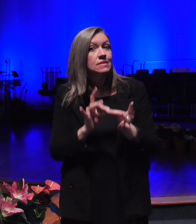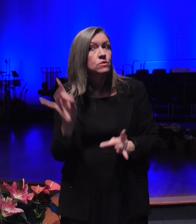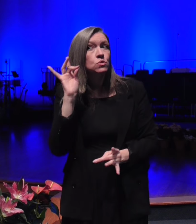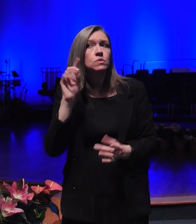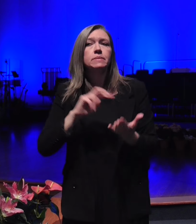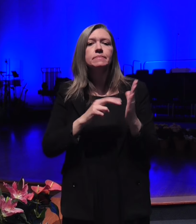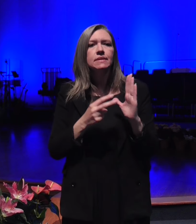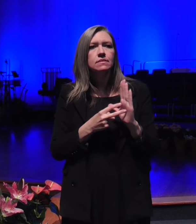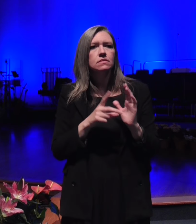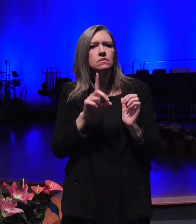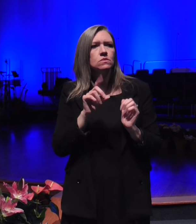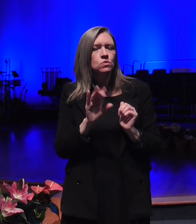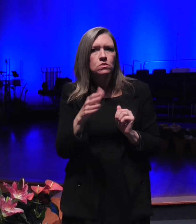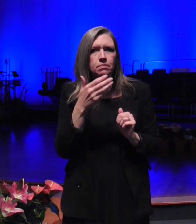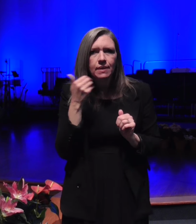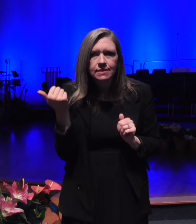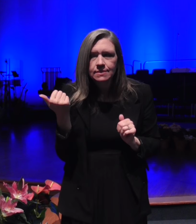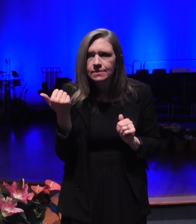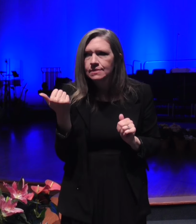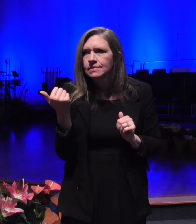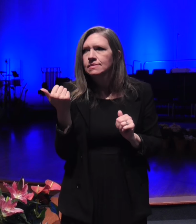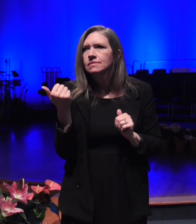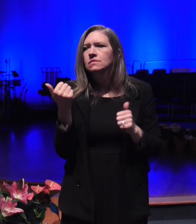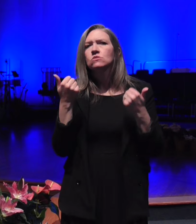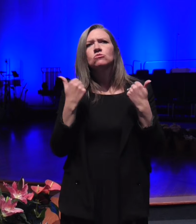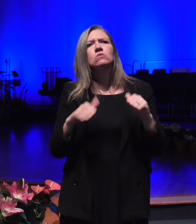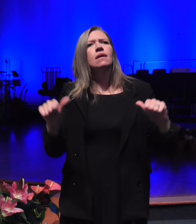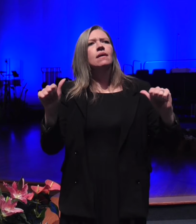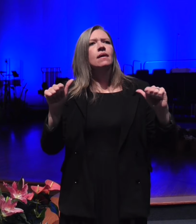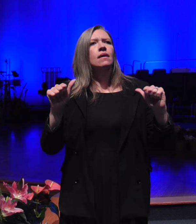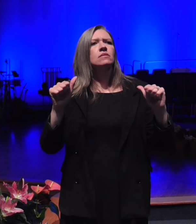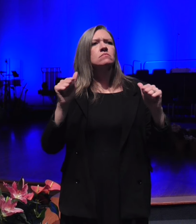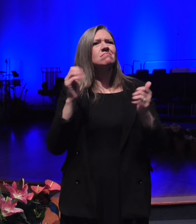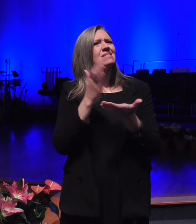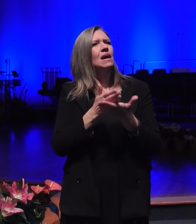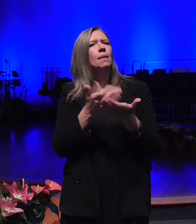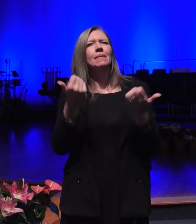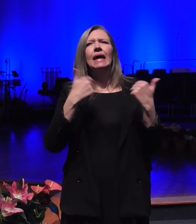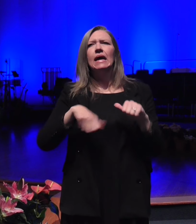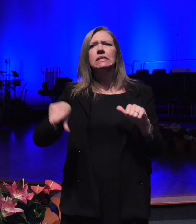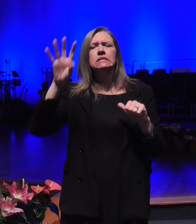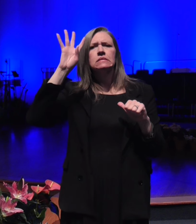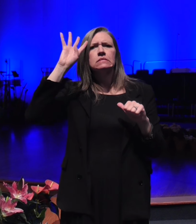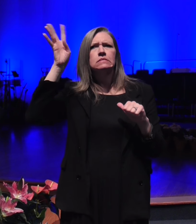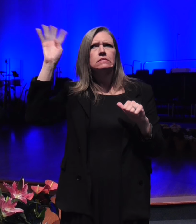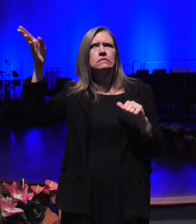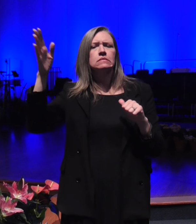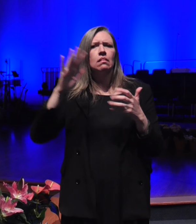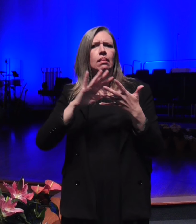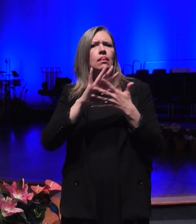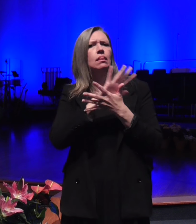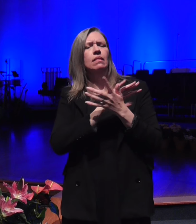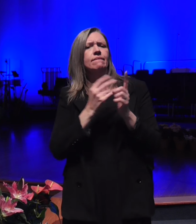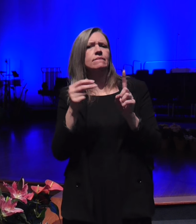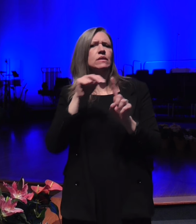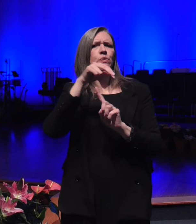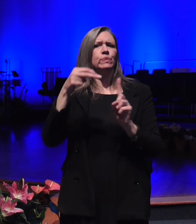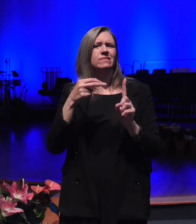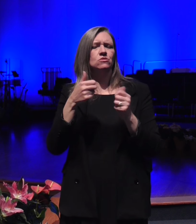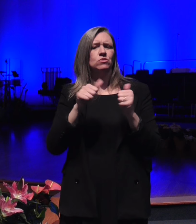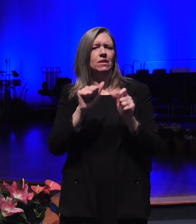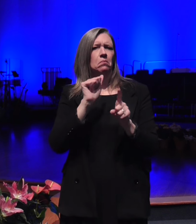best you can to release any lenses that you've invented in which to see reality, to do your best